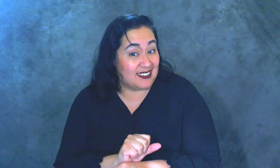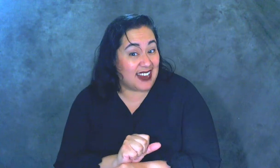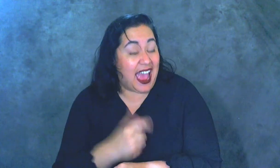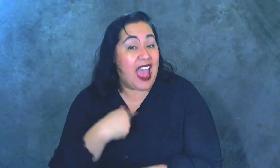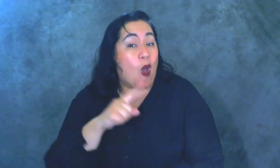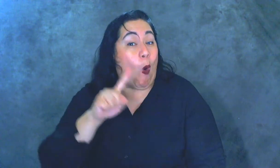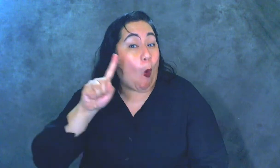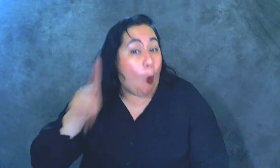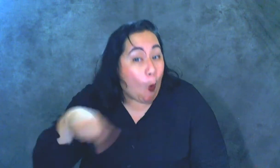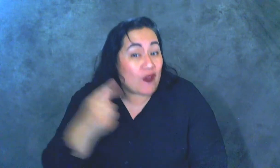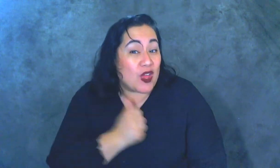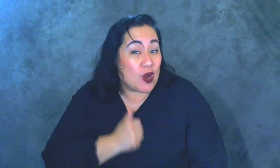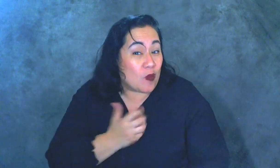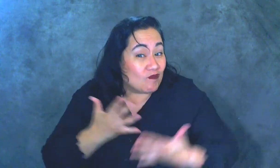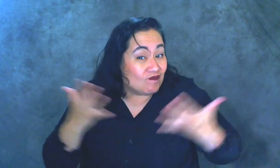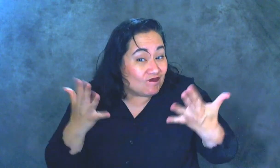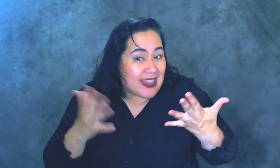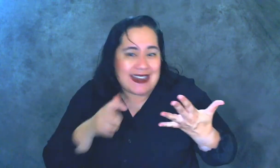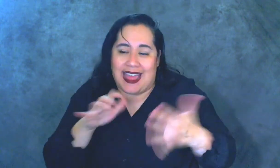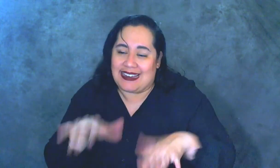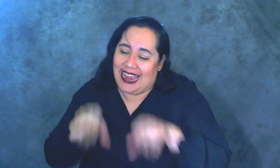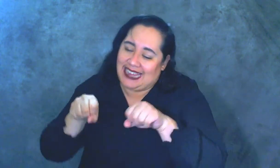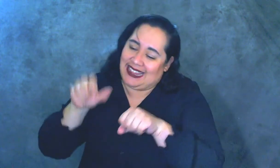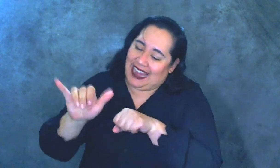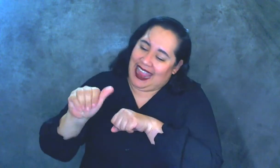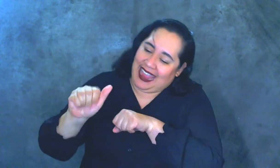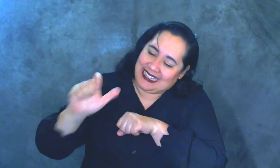only regret not having taken that ASL class sooner.